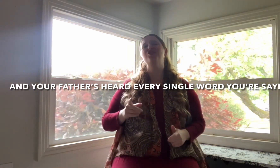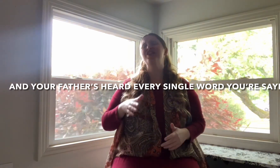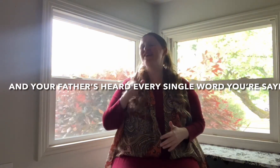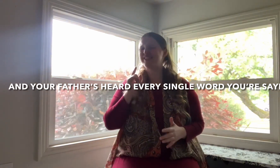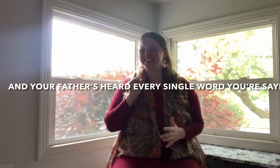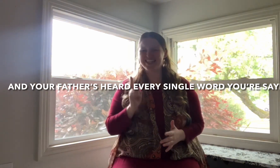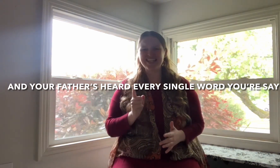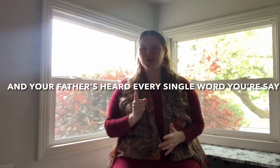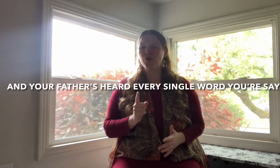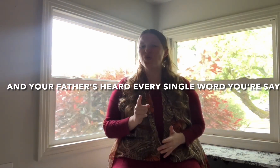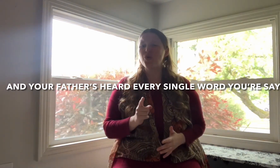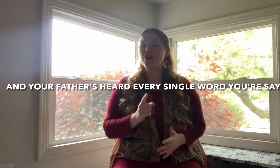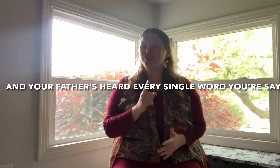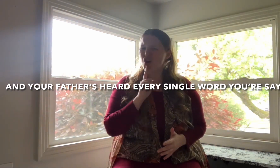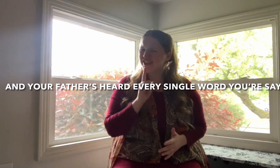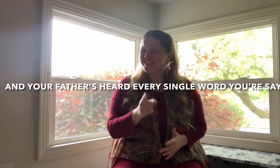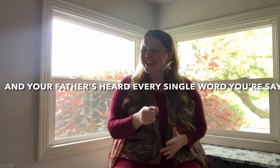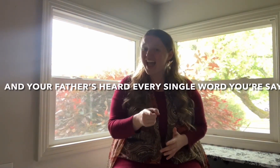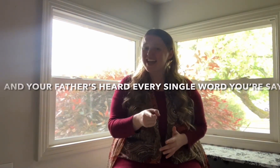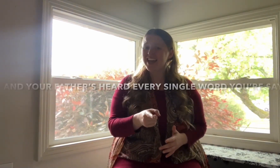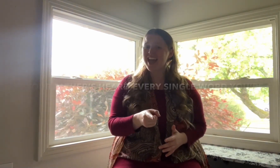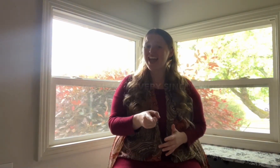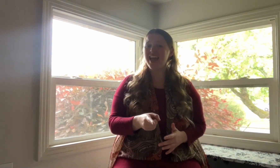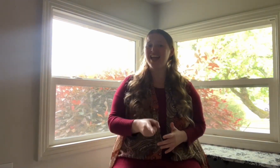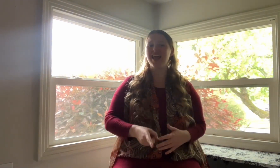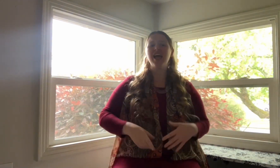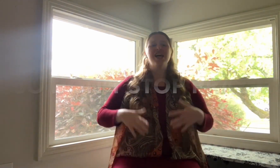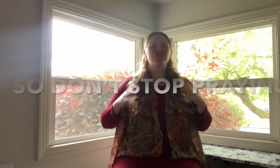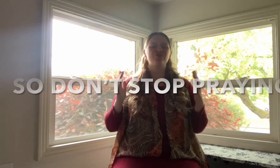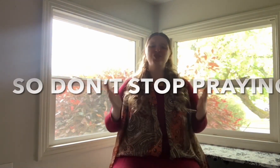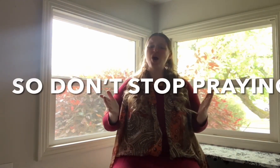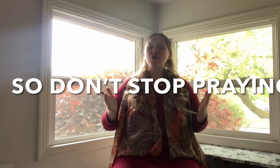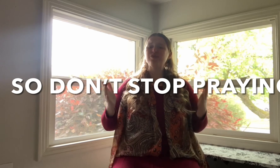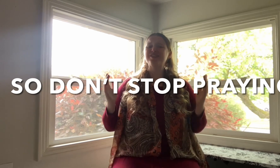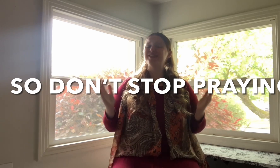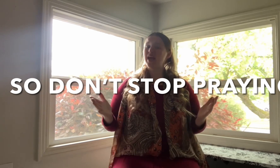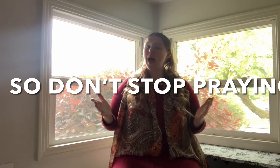every single word you're saying. So don't stop